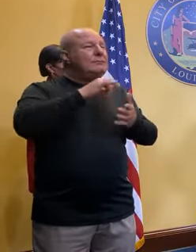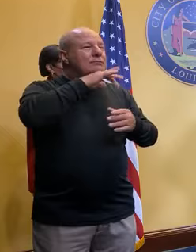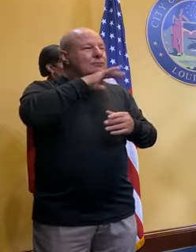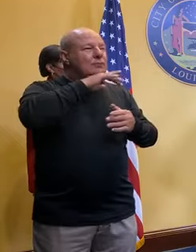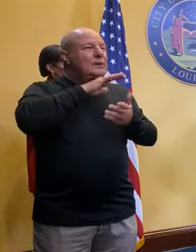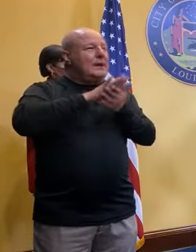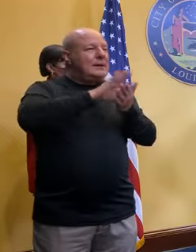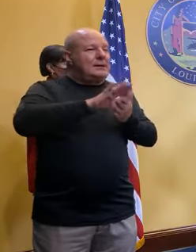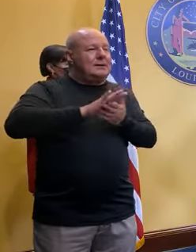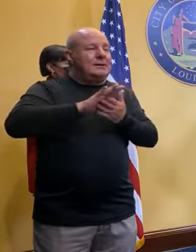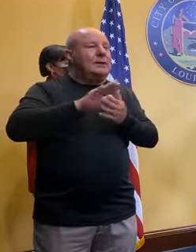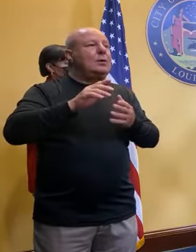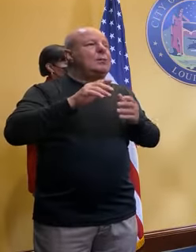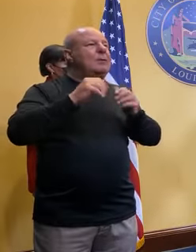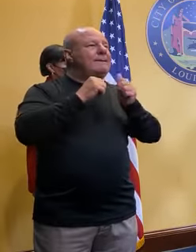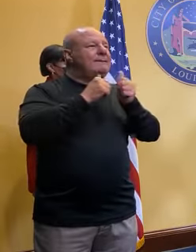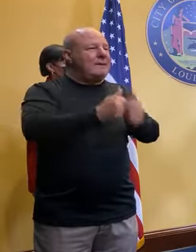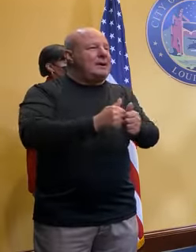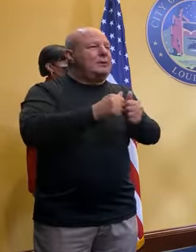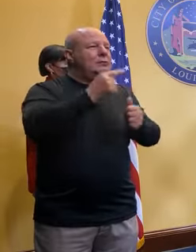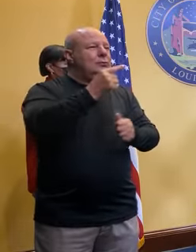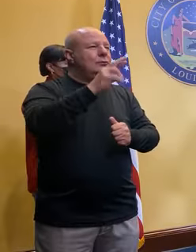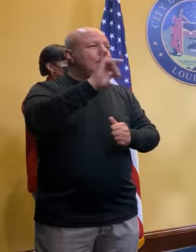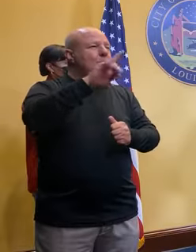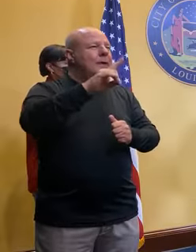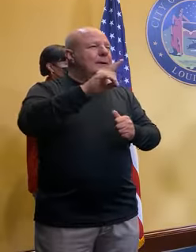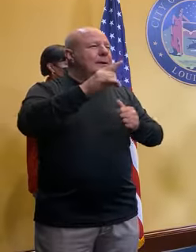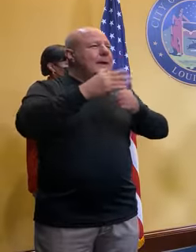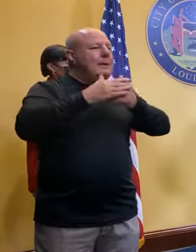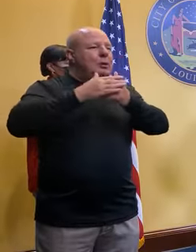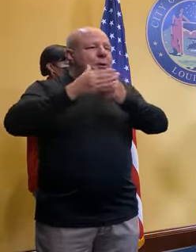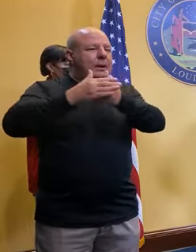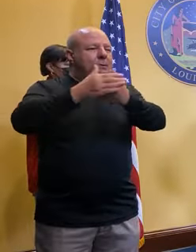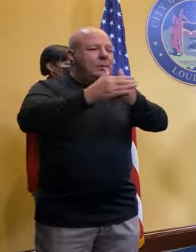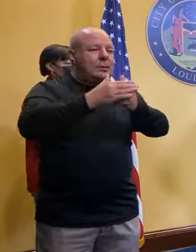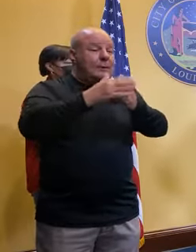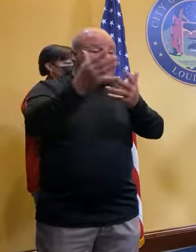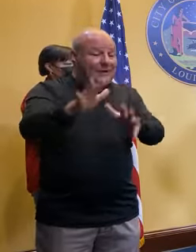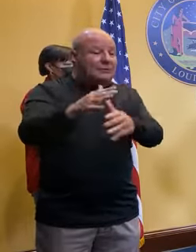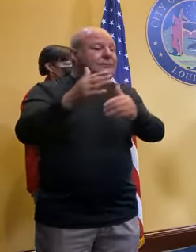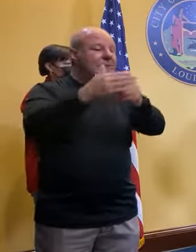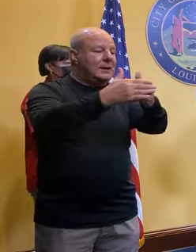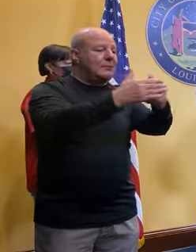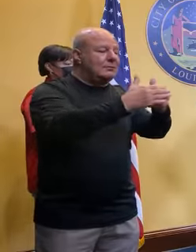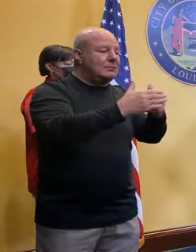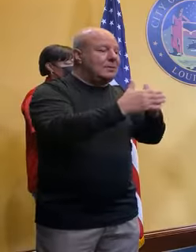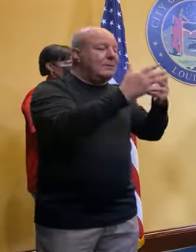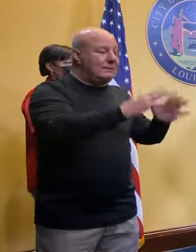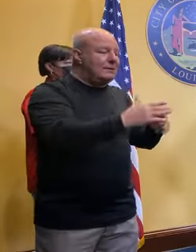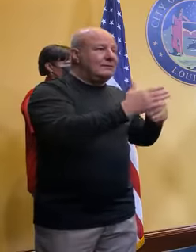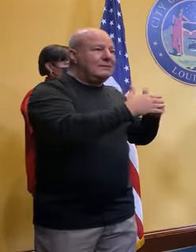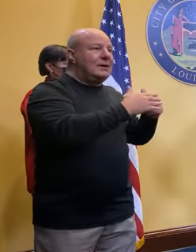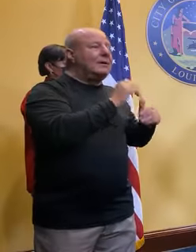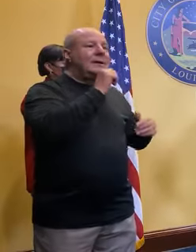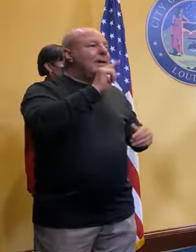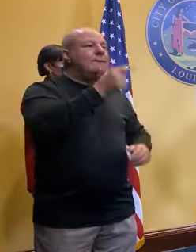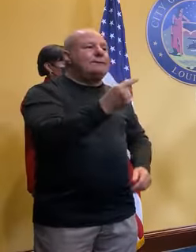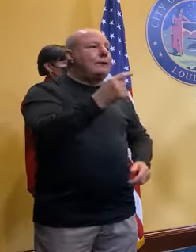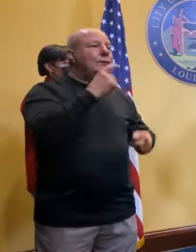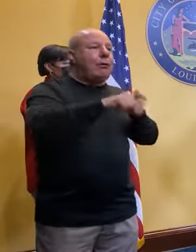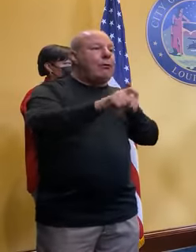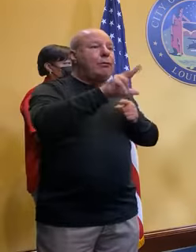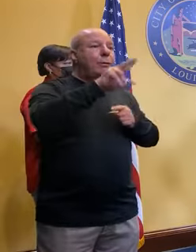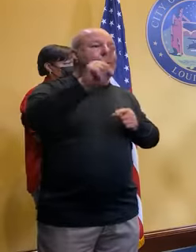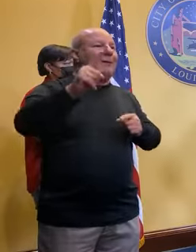programs, we go grid by grid, neighborhood by neighborhood. We don't go to the first person who calls 311. 311 is more about